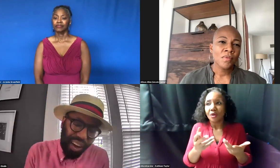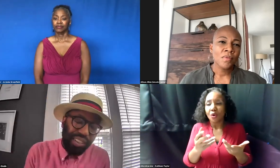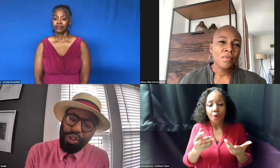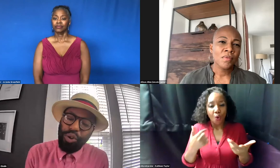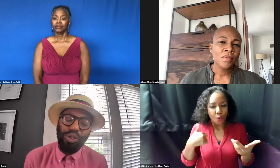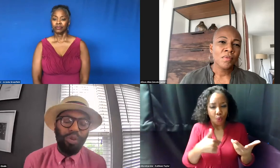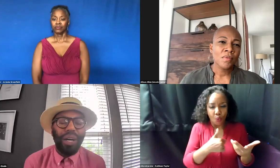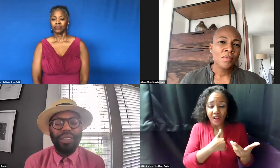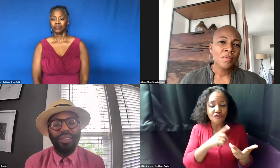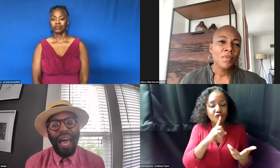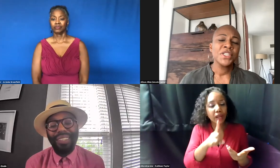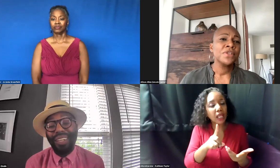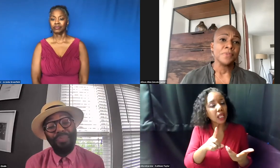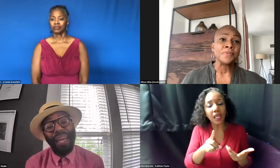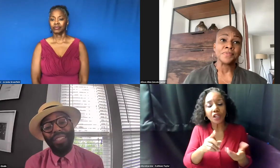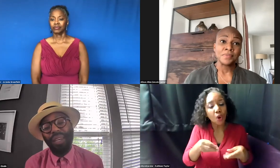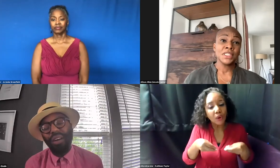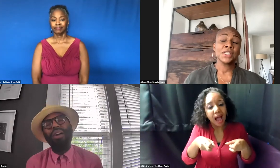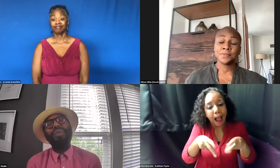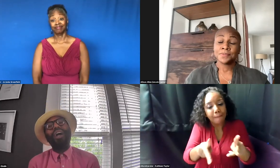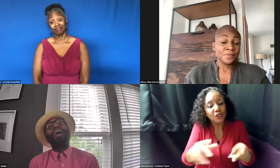we sell ourselves short so much, Allison.